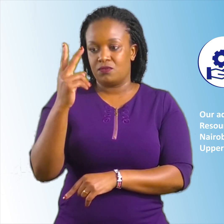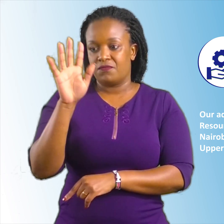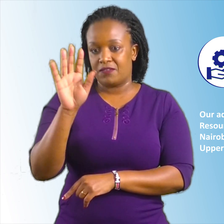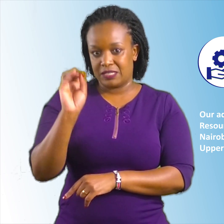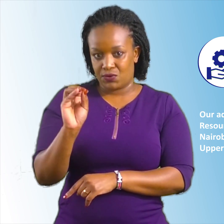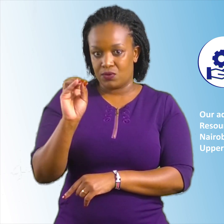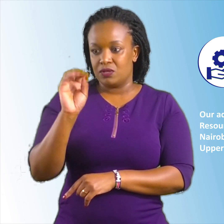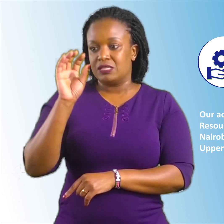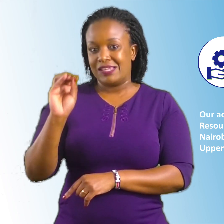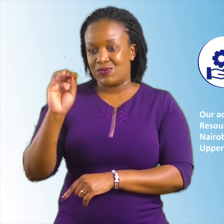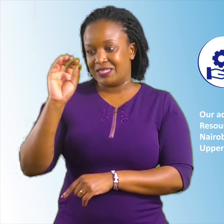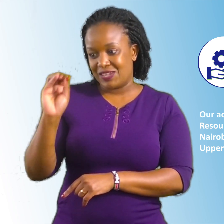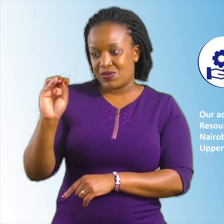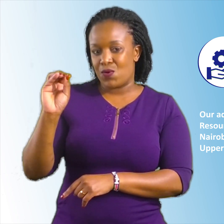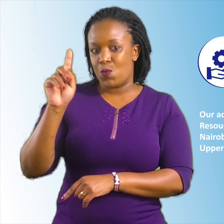45250